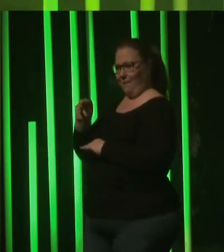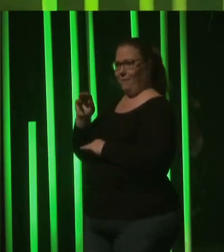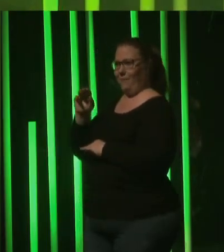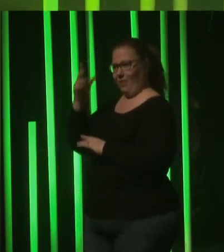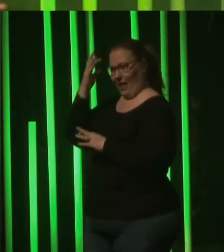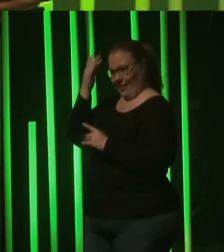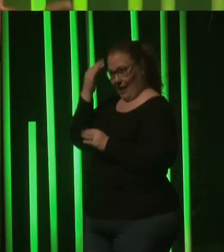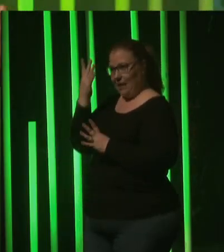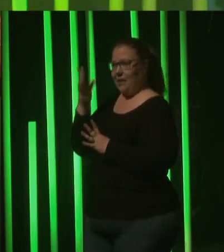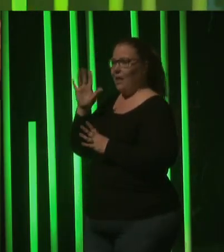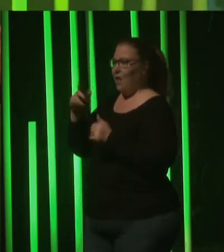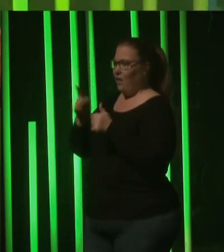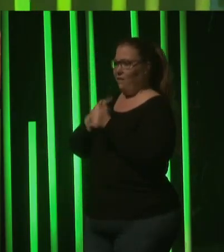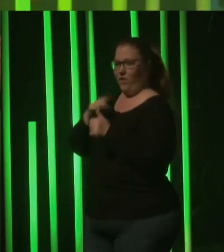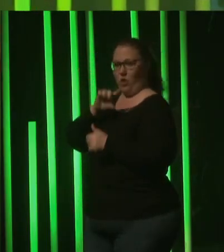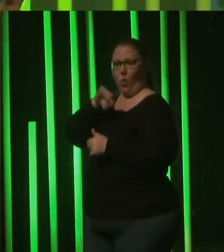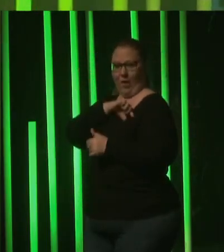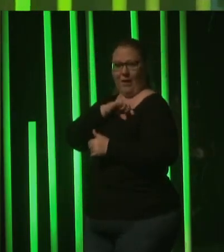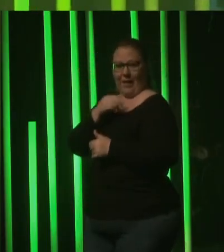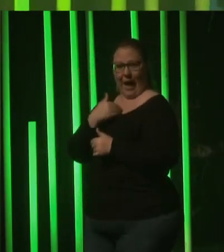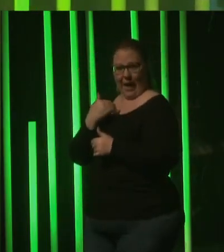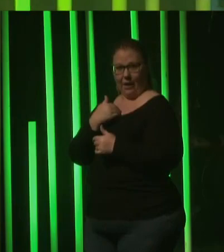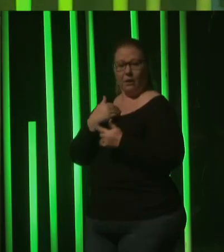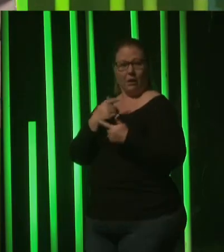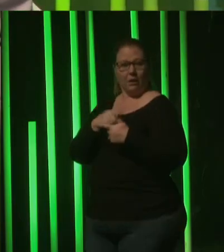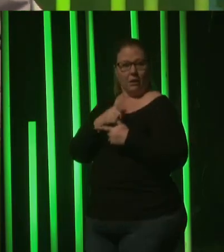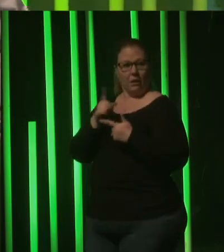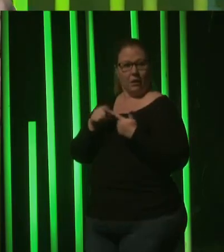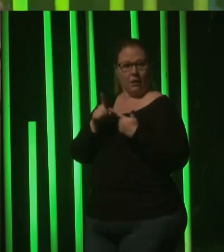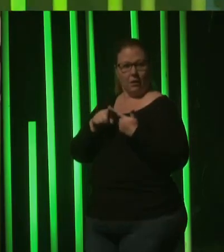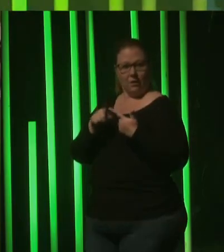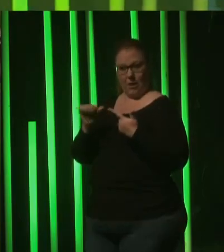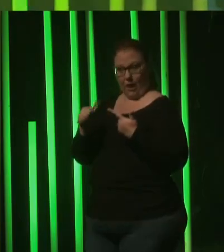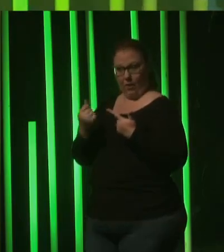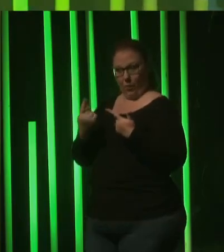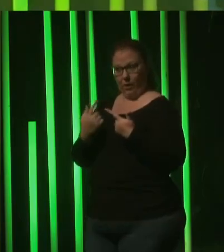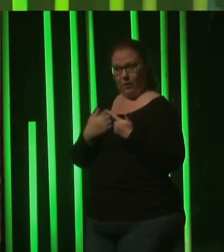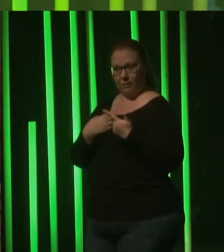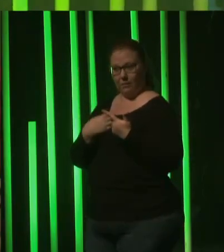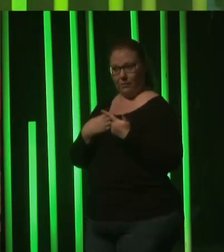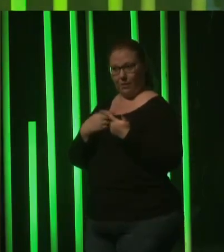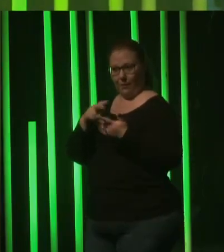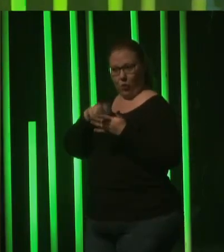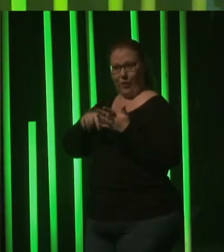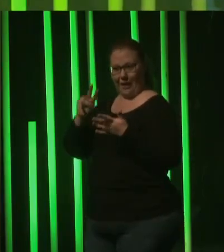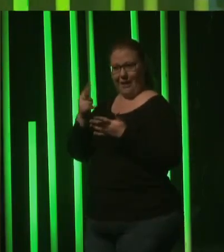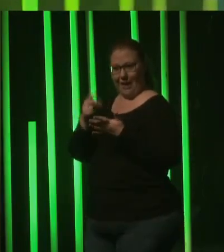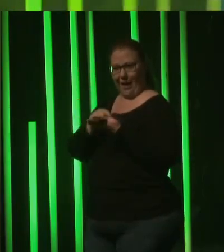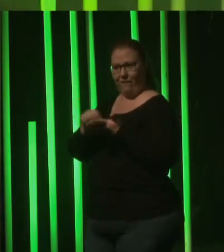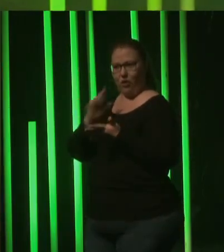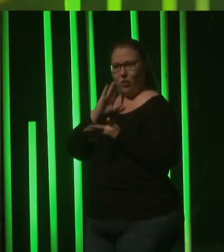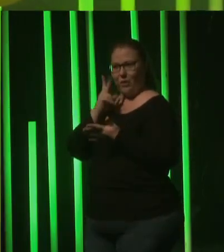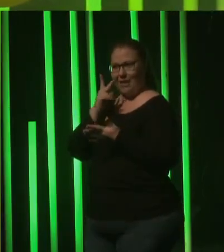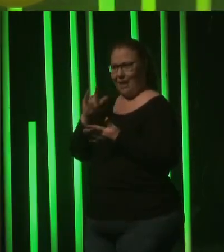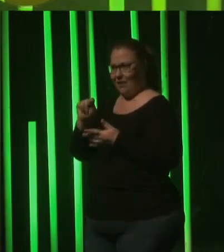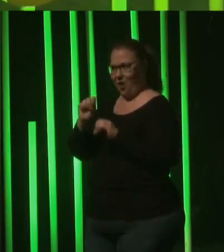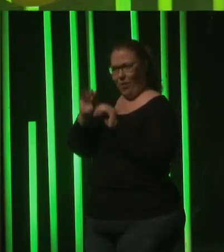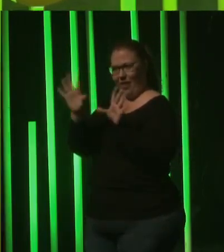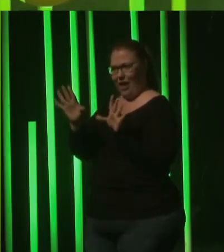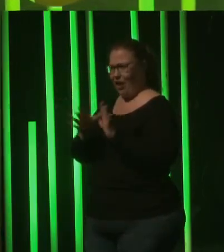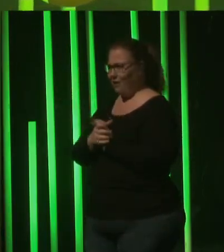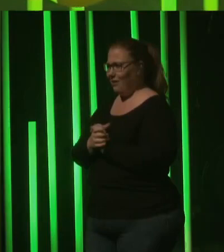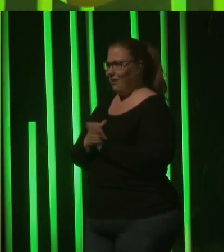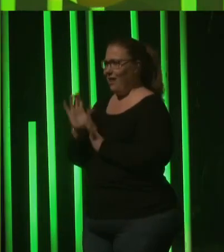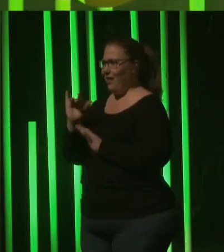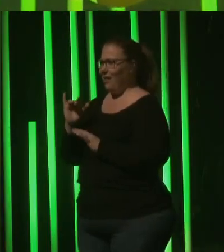so that's the first quality that Gideon had. And then there's another one that he had. I'm going to read the second verse. You'll see it. It's so clear. It is what